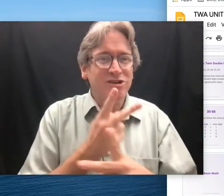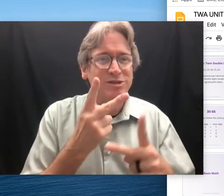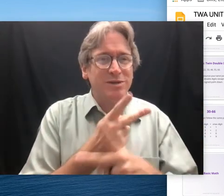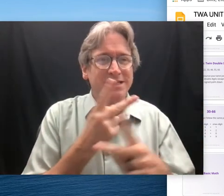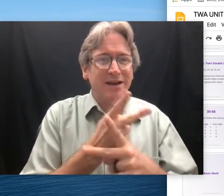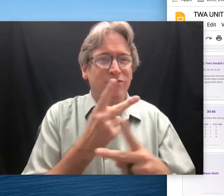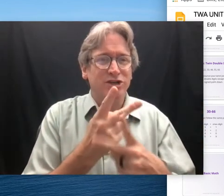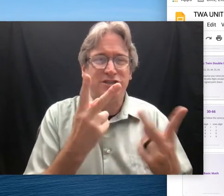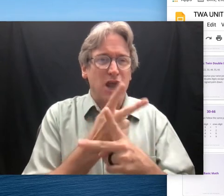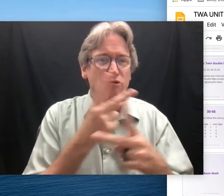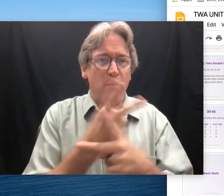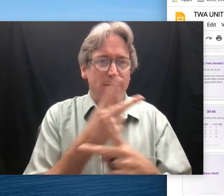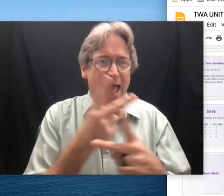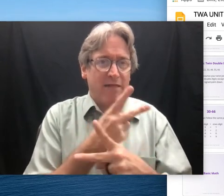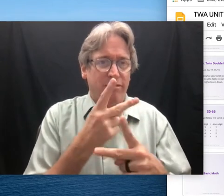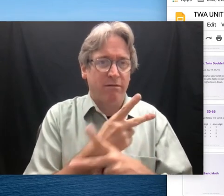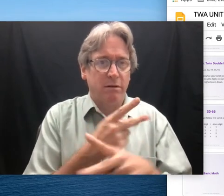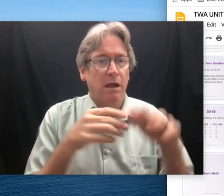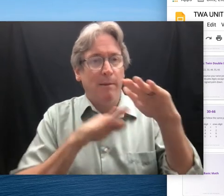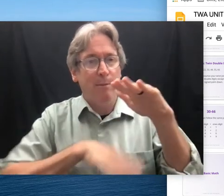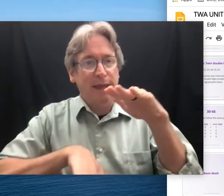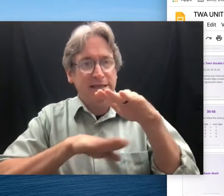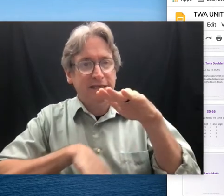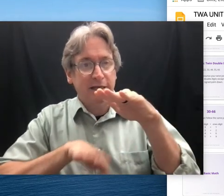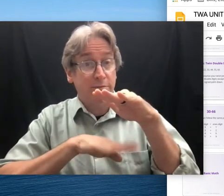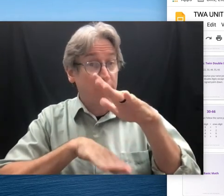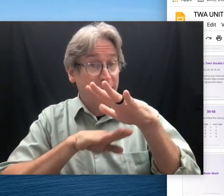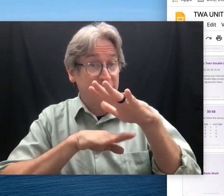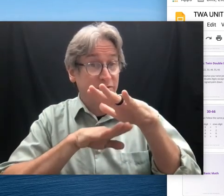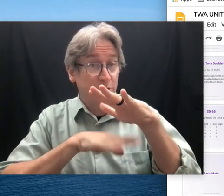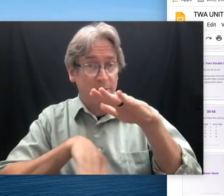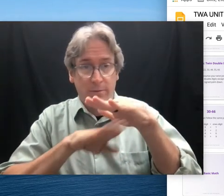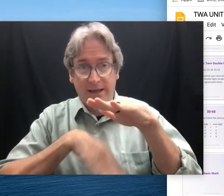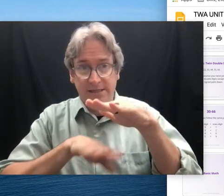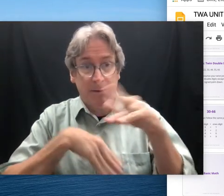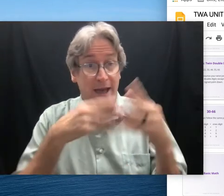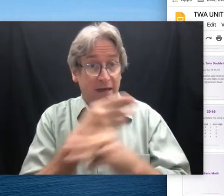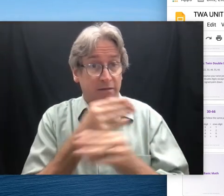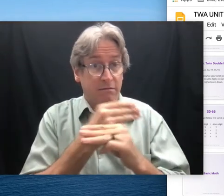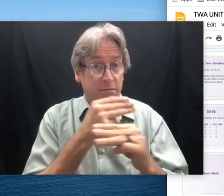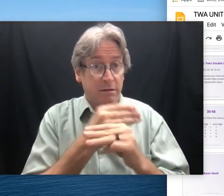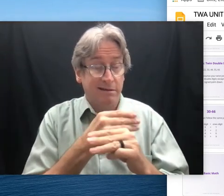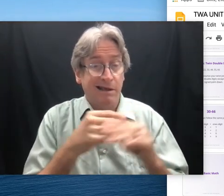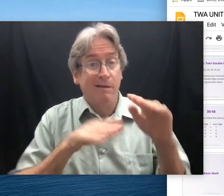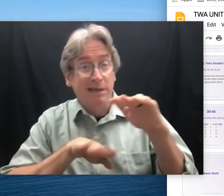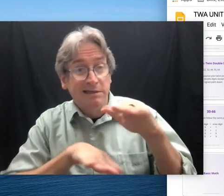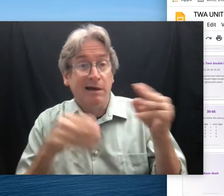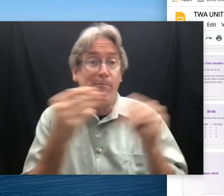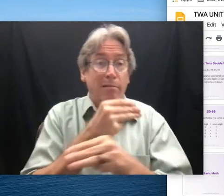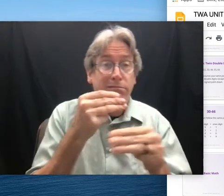This is also the sign for just general math. Basic, remember basic from grammar? Basic math.